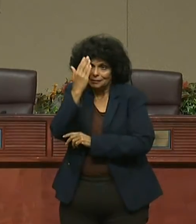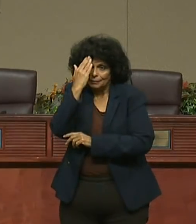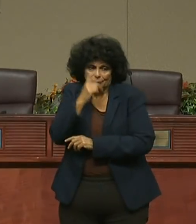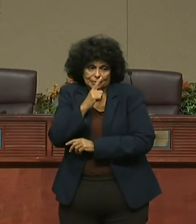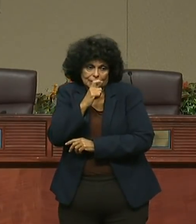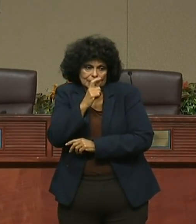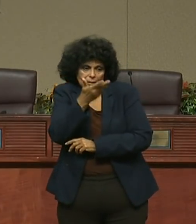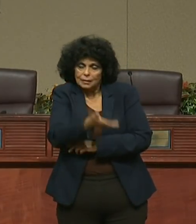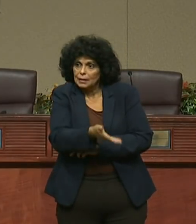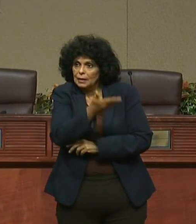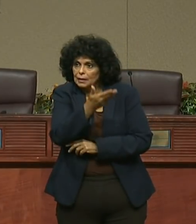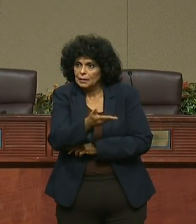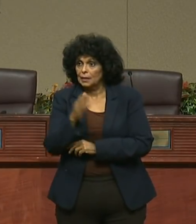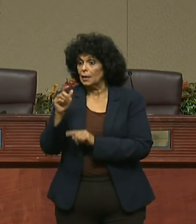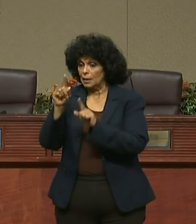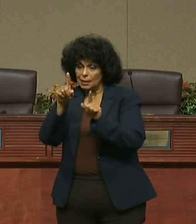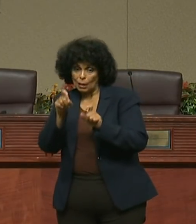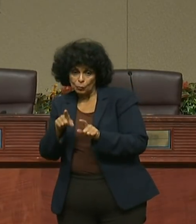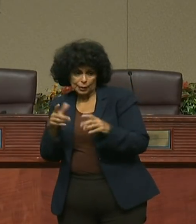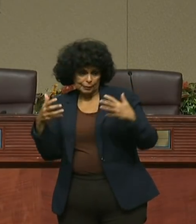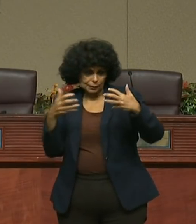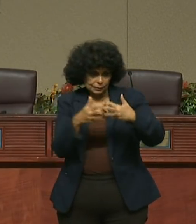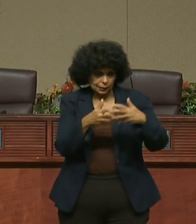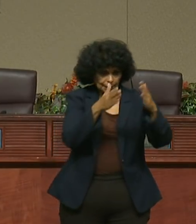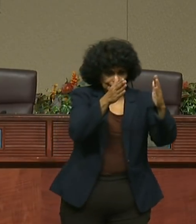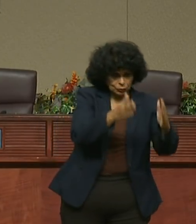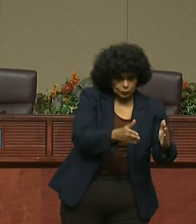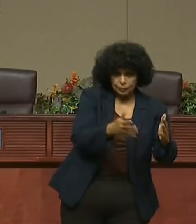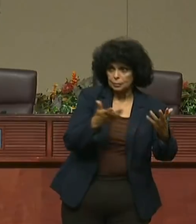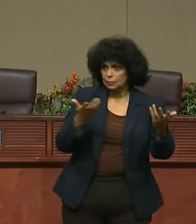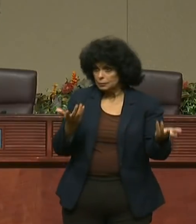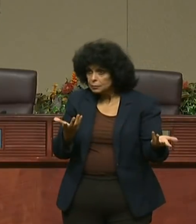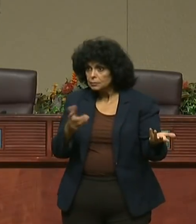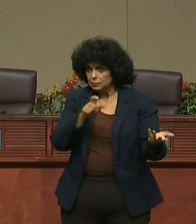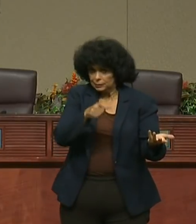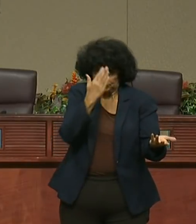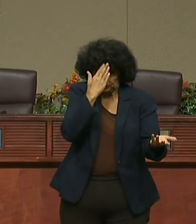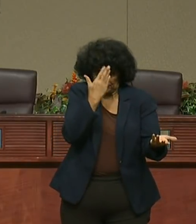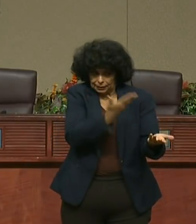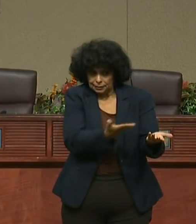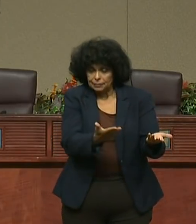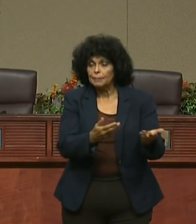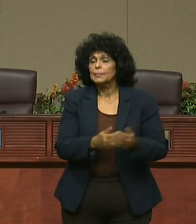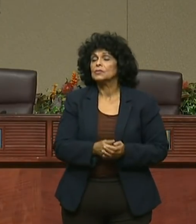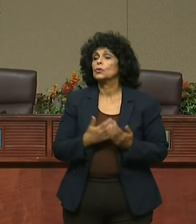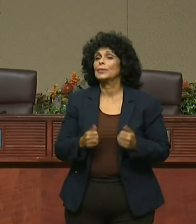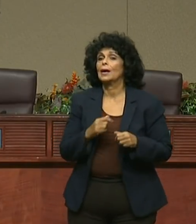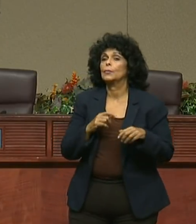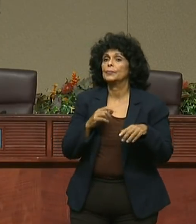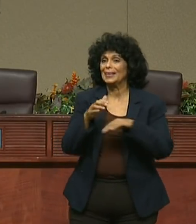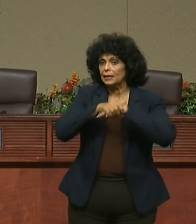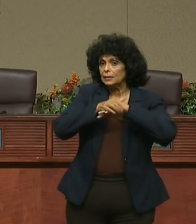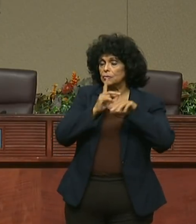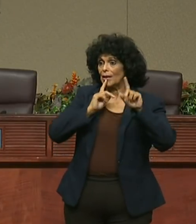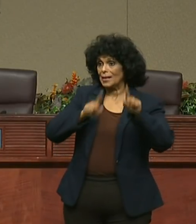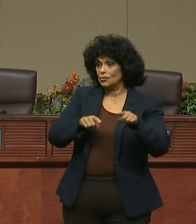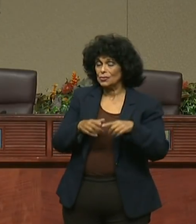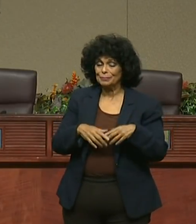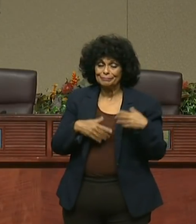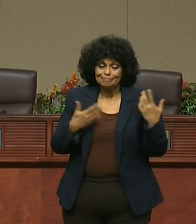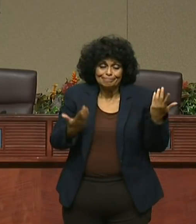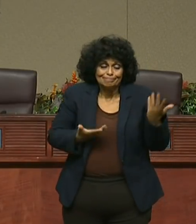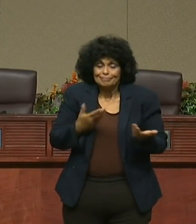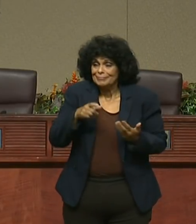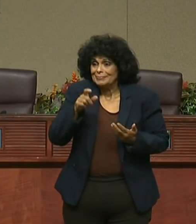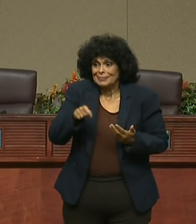quién pertenece la prueba por una manera de hacer el matching. Entonces, the answer to that question is that some form of